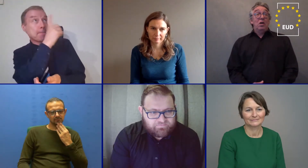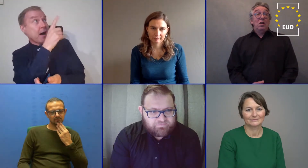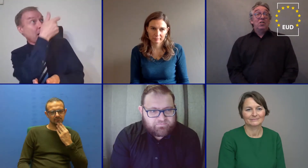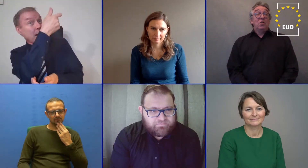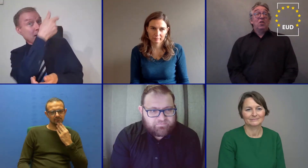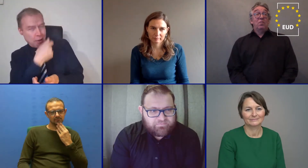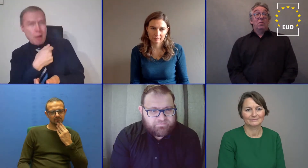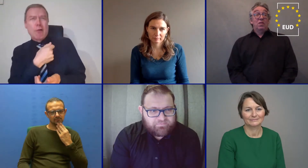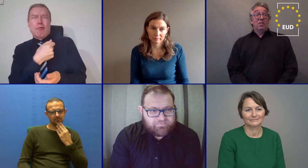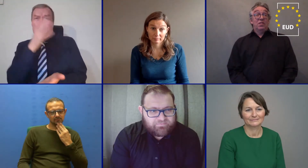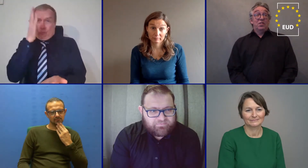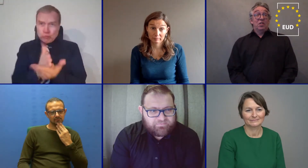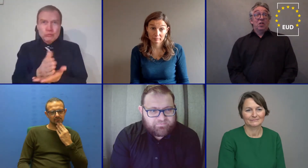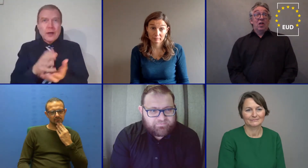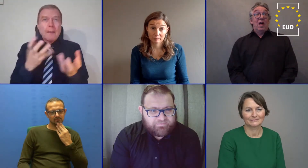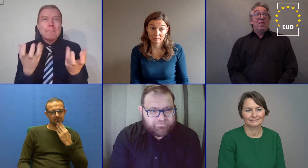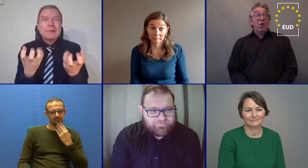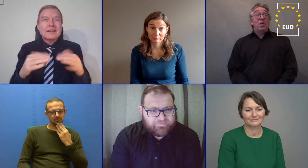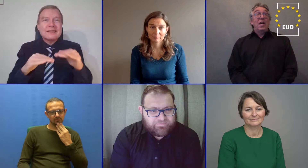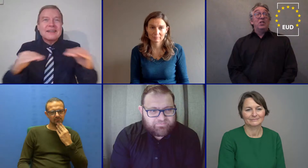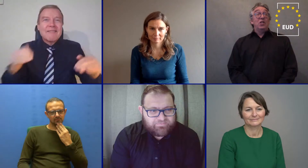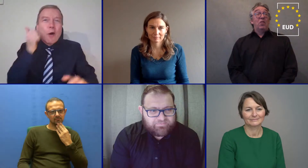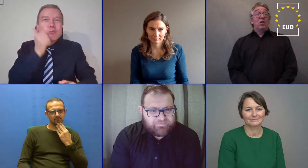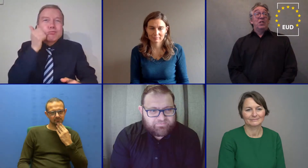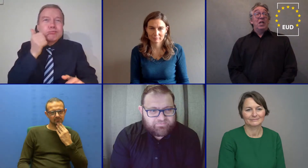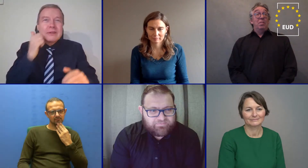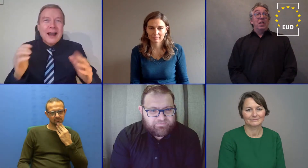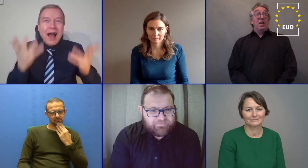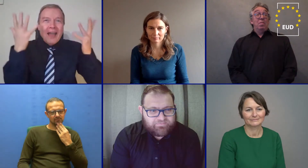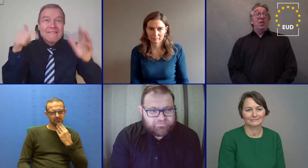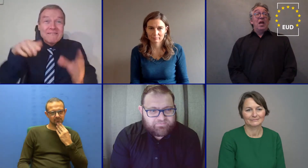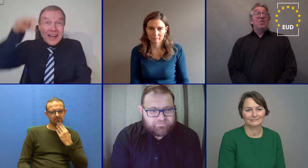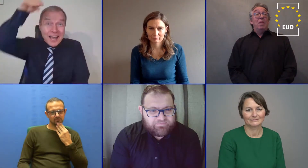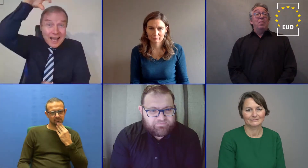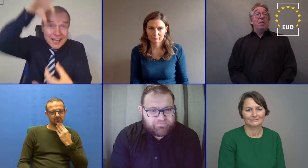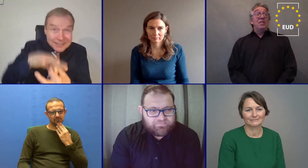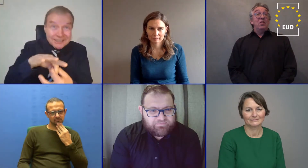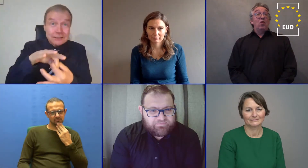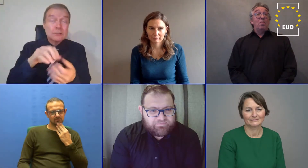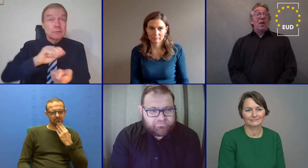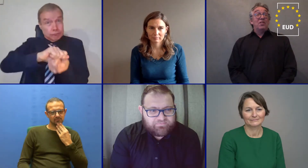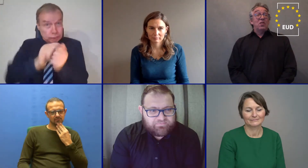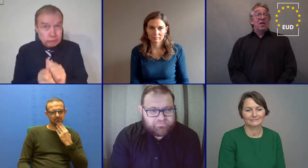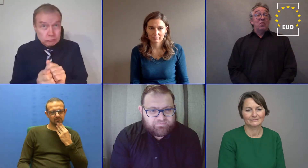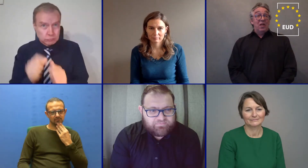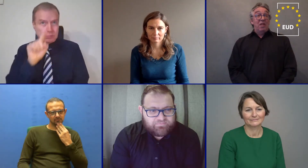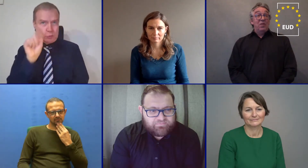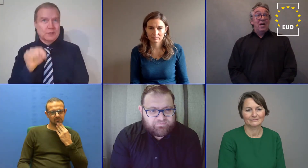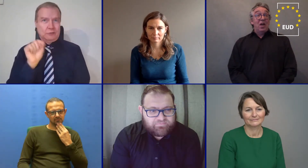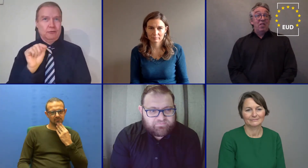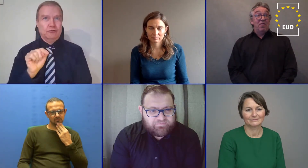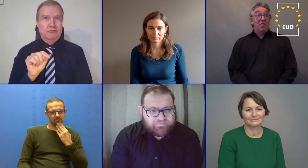So governments have an obligation under the CRPD, but they have to implement it on a practical level in everyday life.